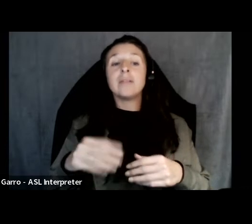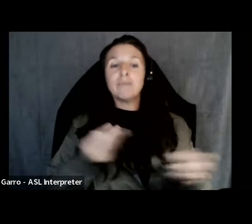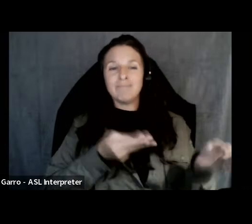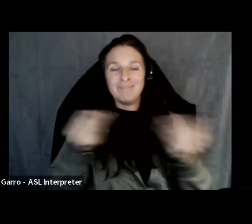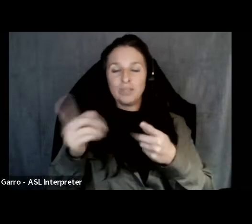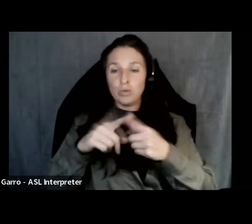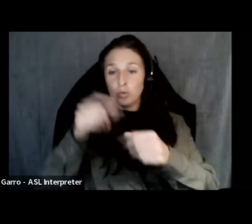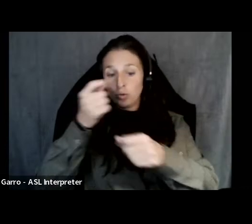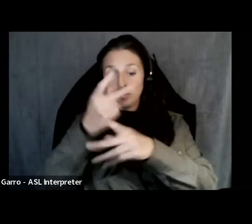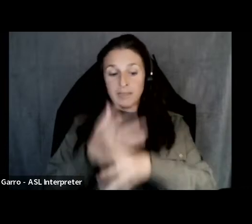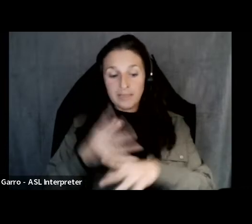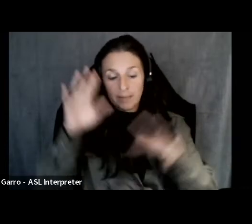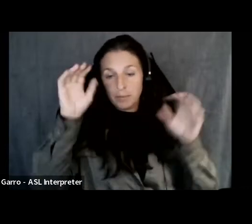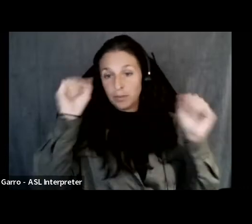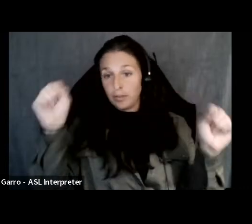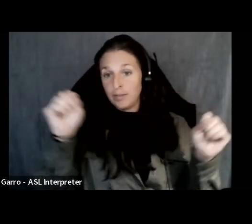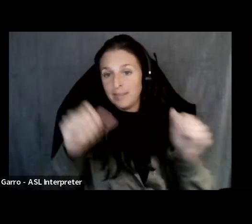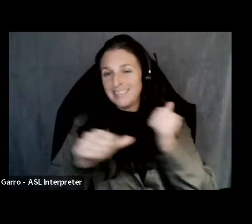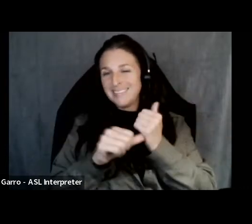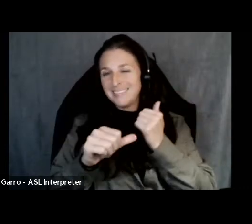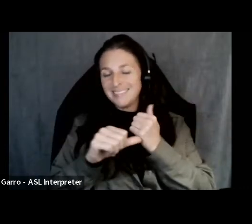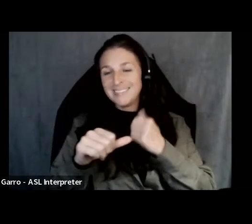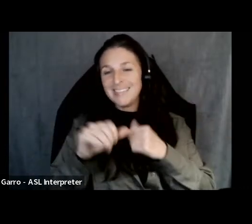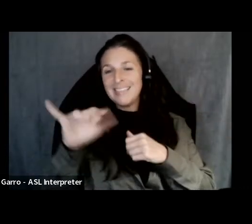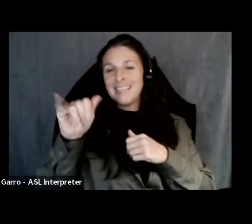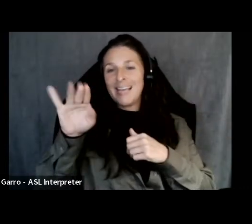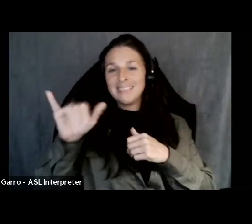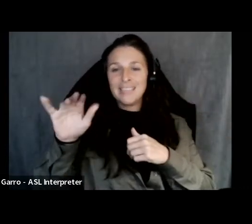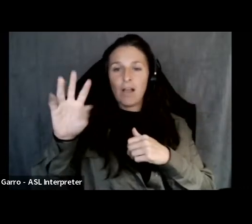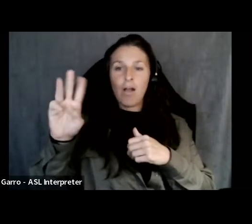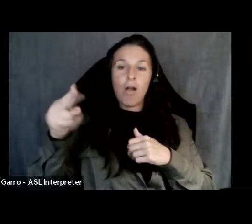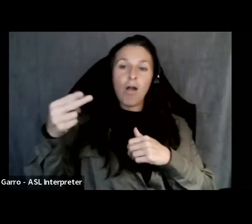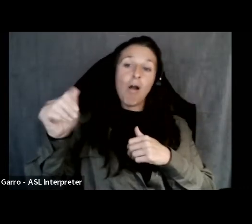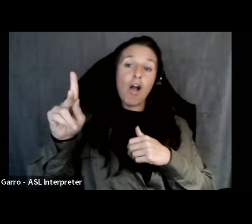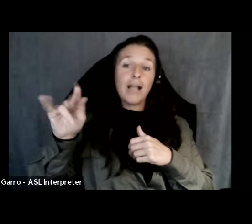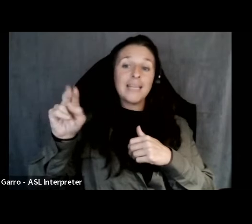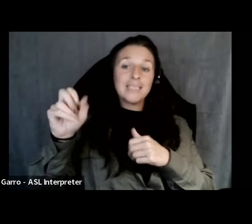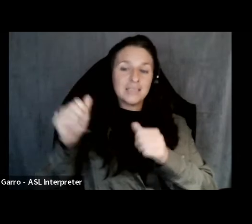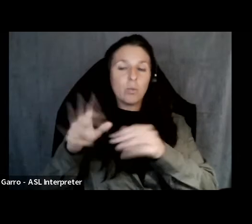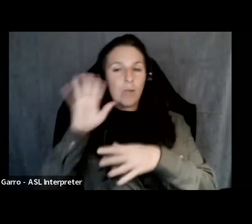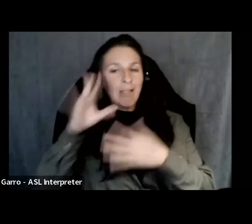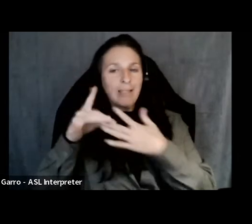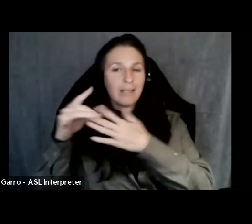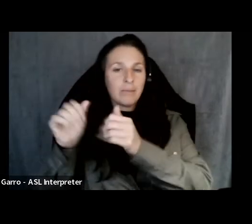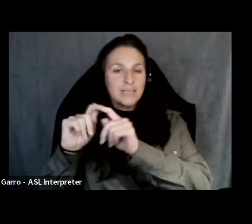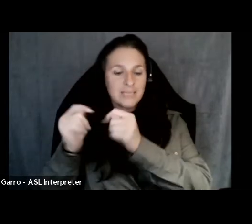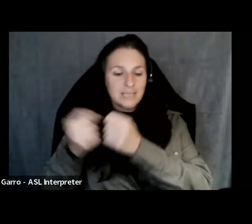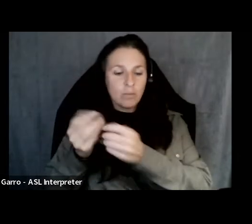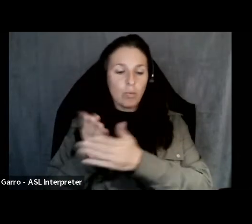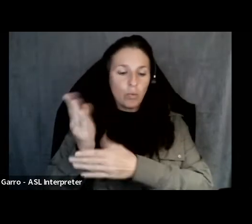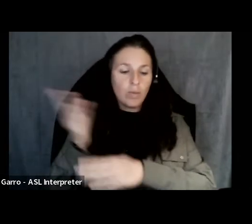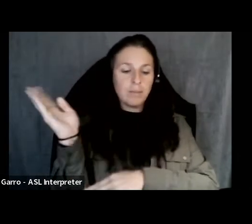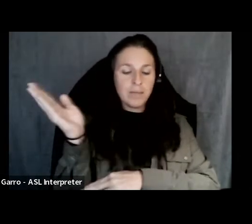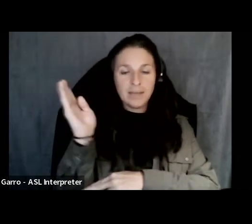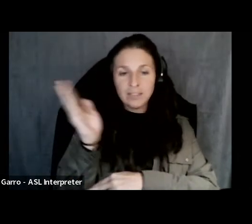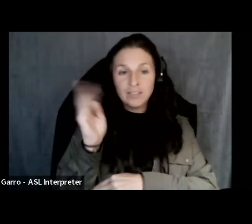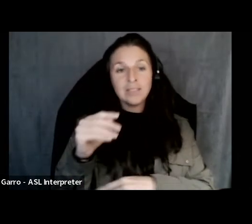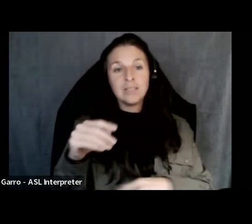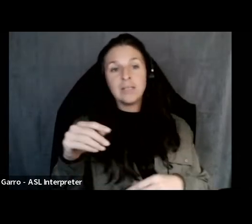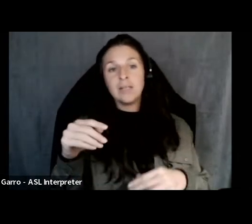Assistant Superintendent of Business Services, Yancey Hawkins, who's going to lead us with his team throughout the presentation. And again, I want to